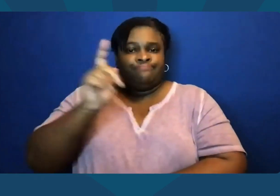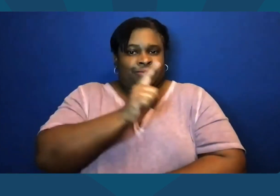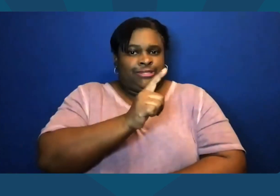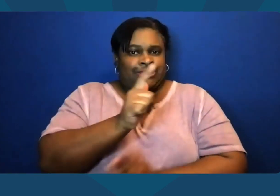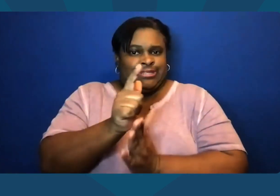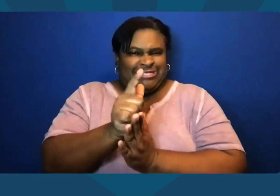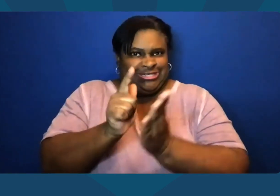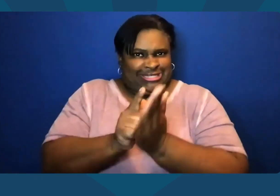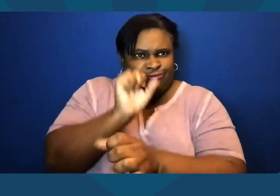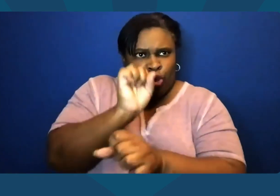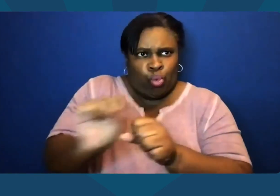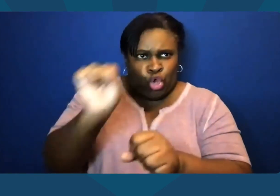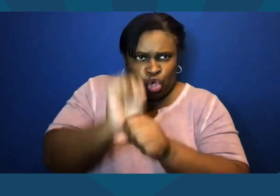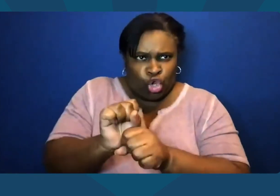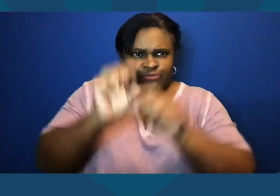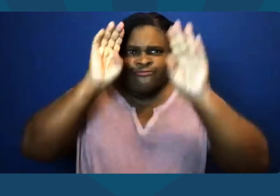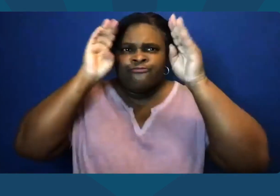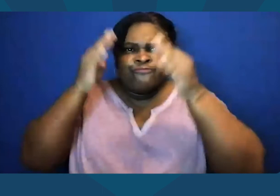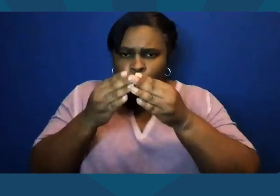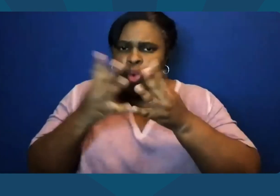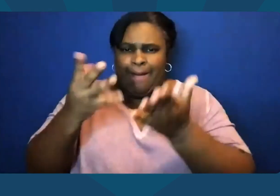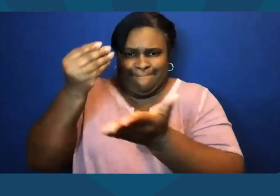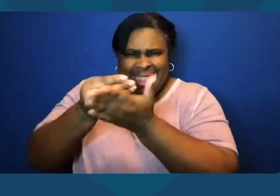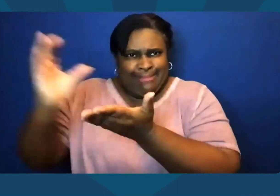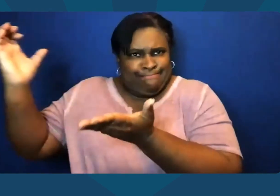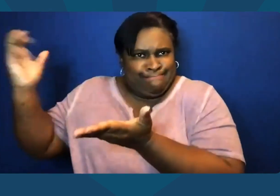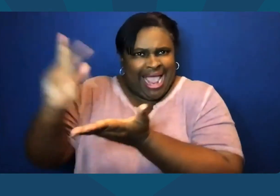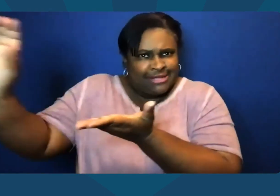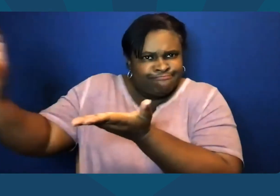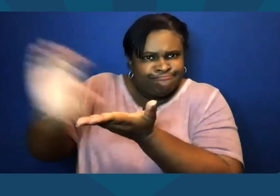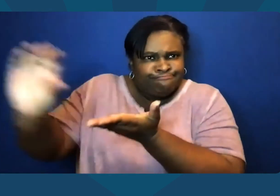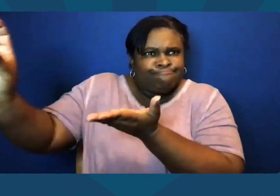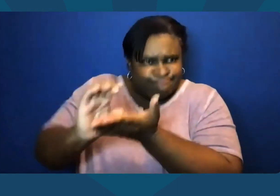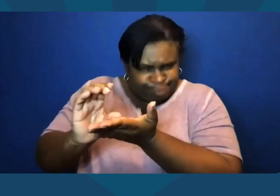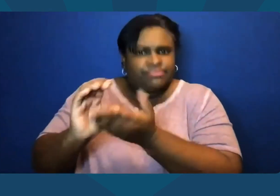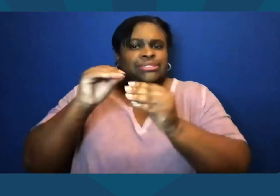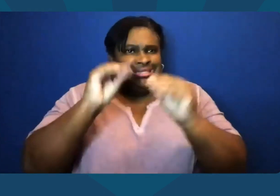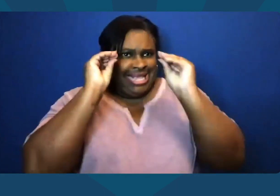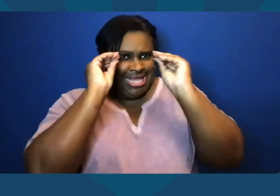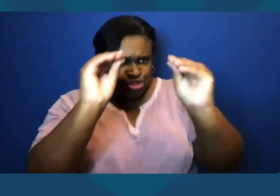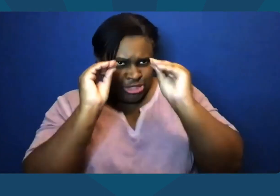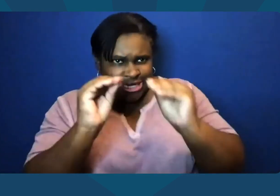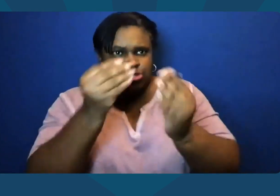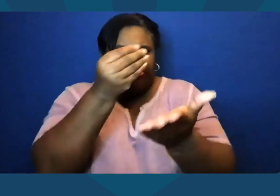Her legislative focus is on restoring education funding,